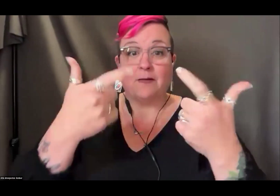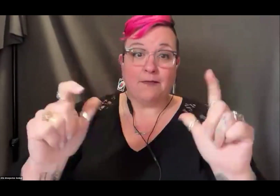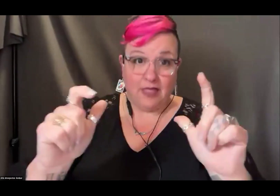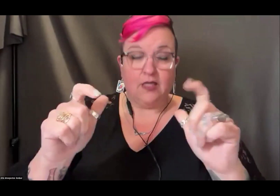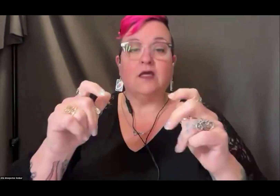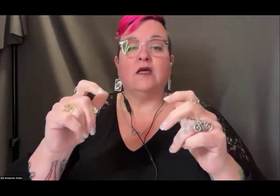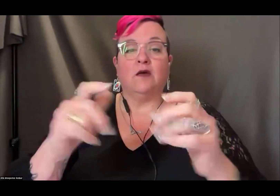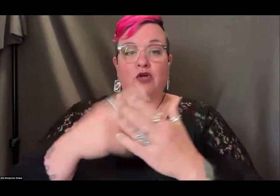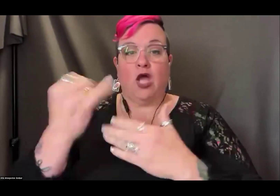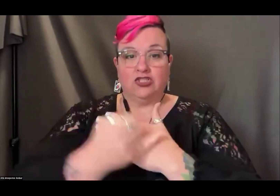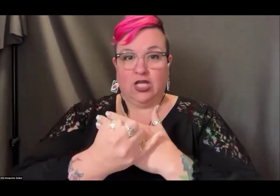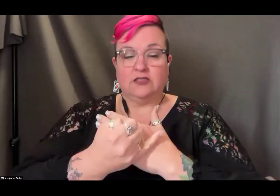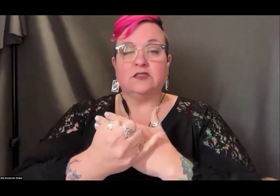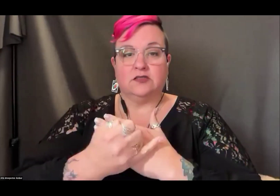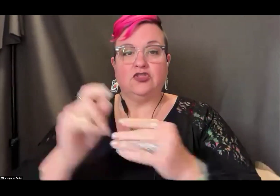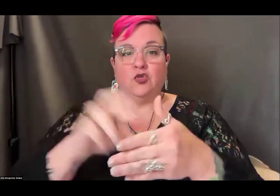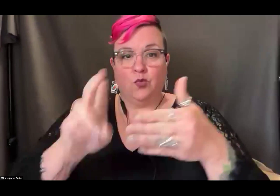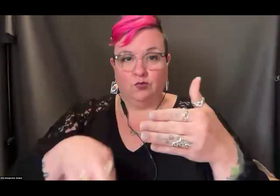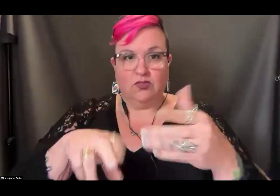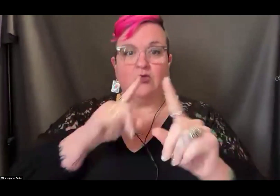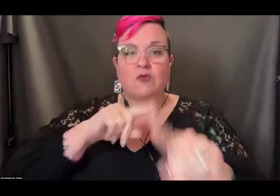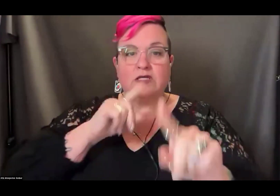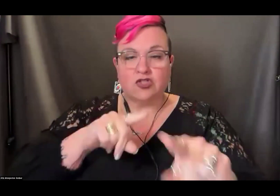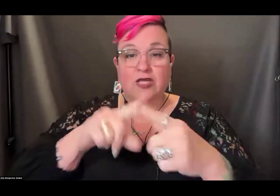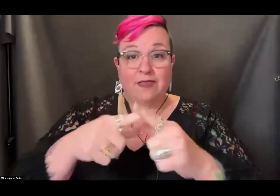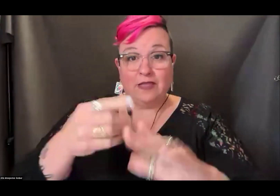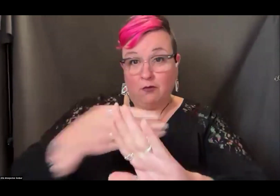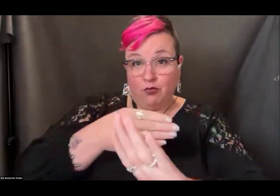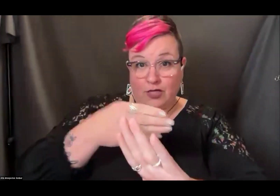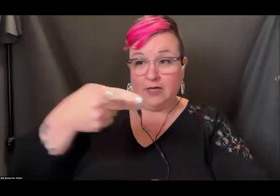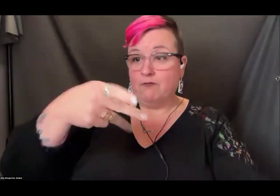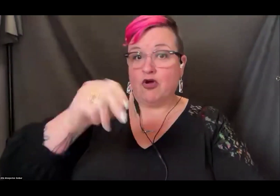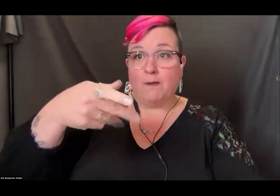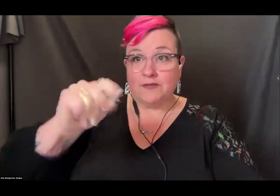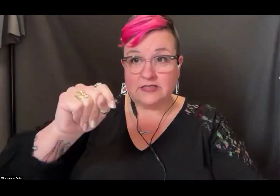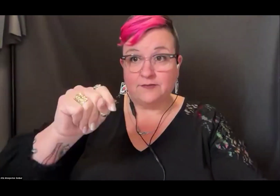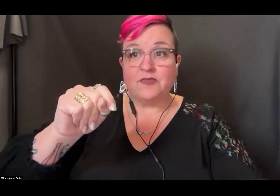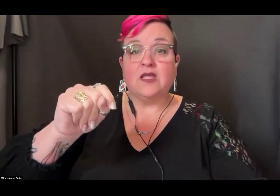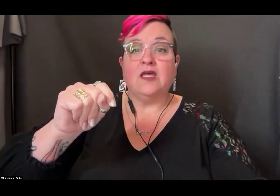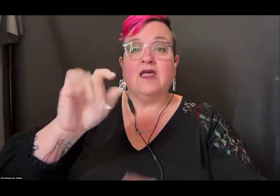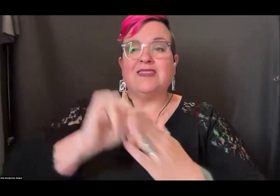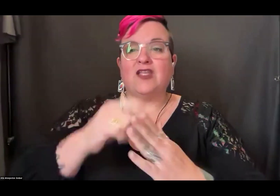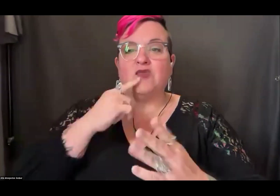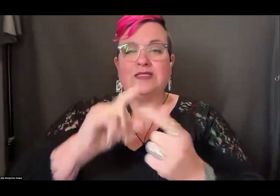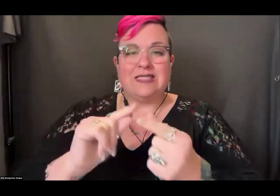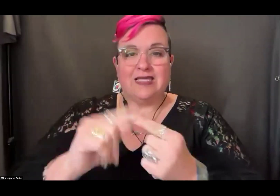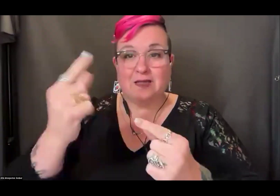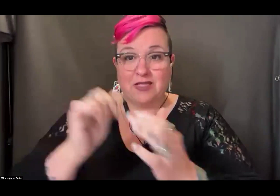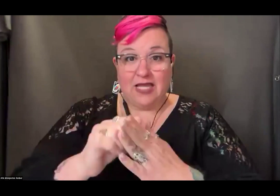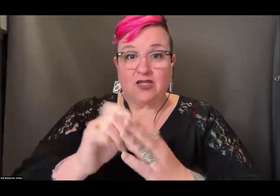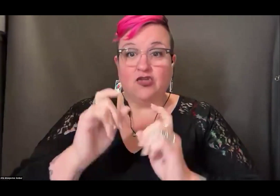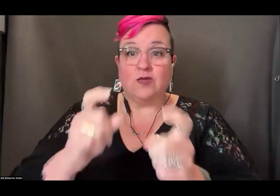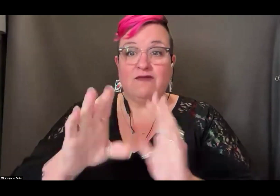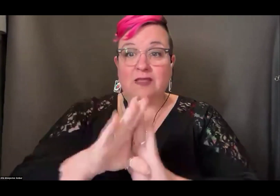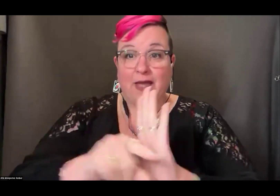want look to research. The pre-prompt, you would say something like you'd give it the